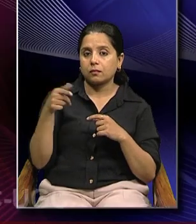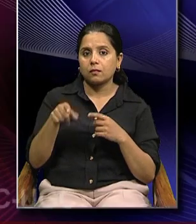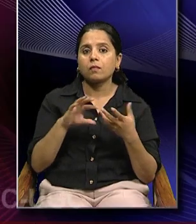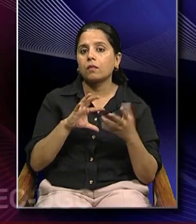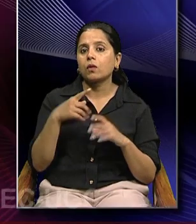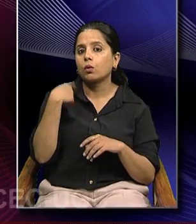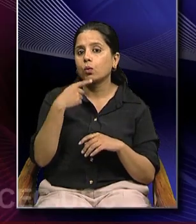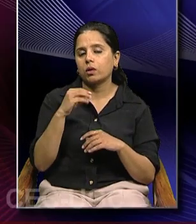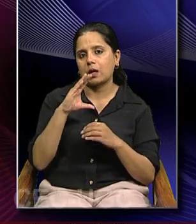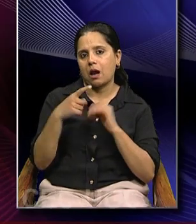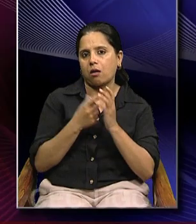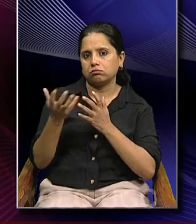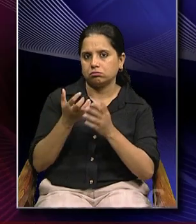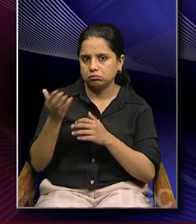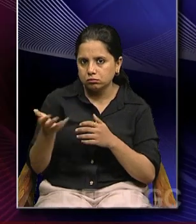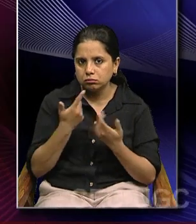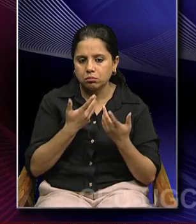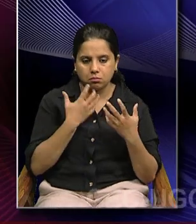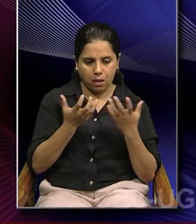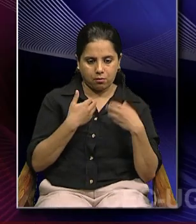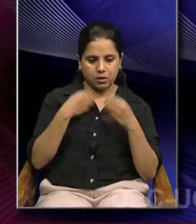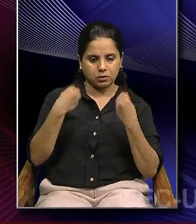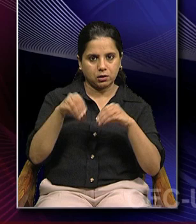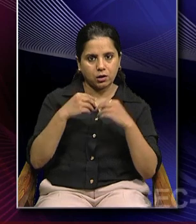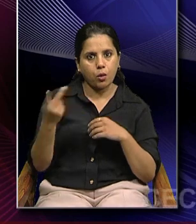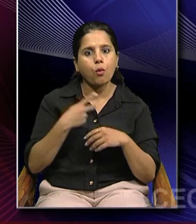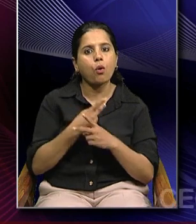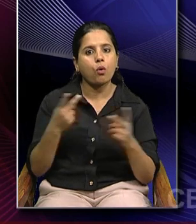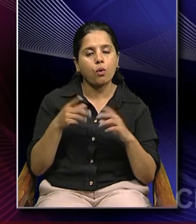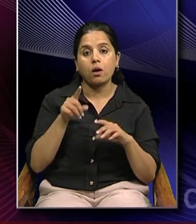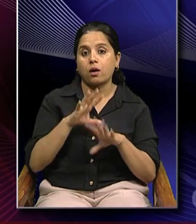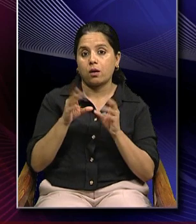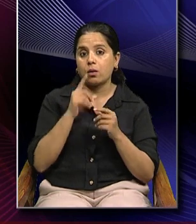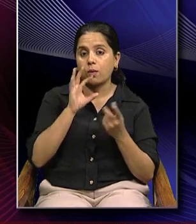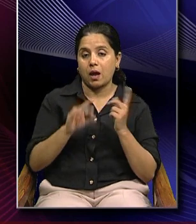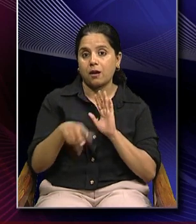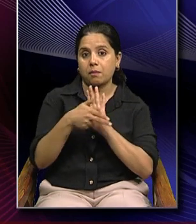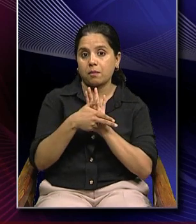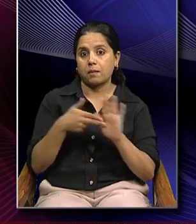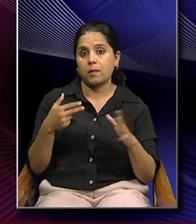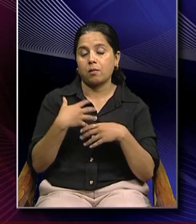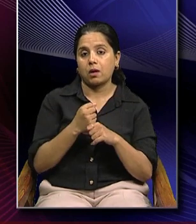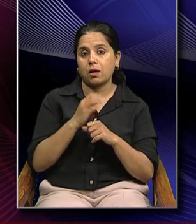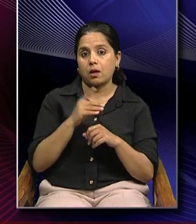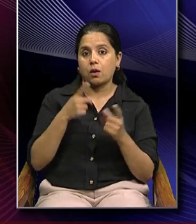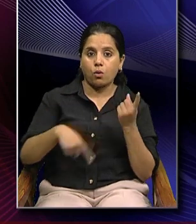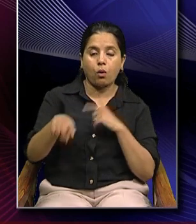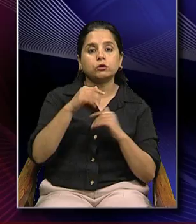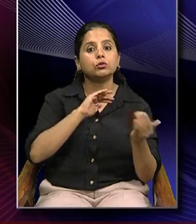by customers and marketers both. So, they are actually creating a brand with the help of each